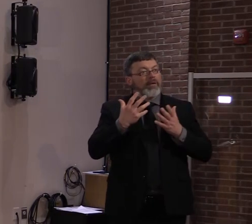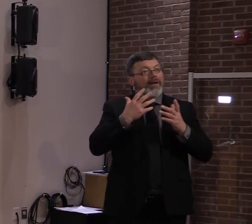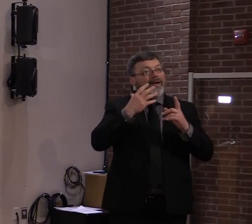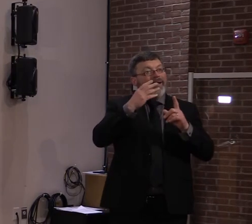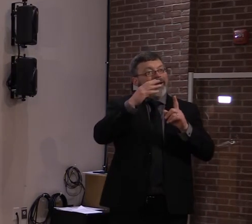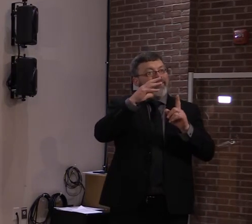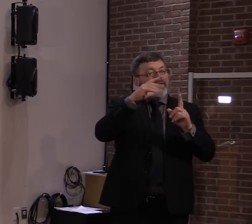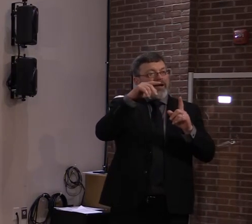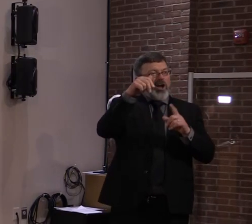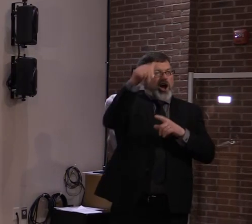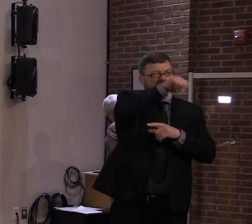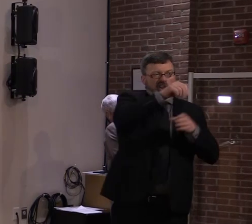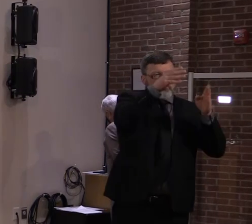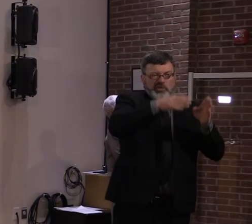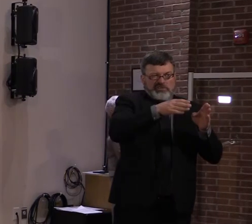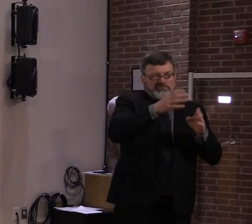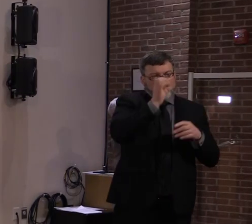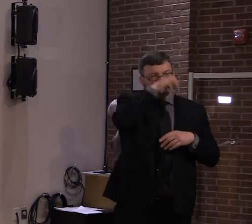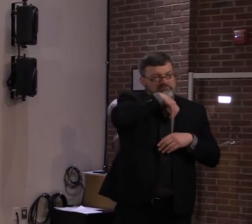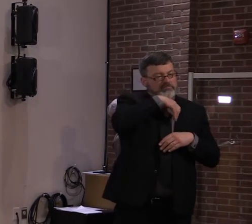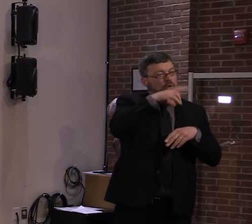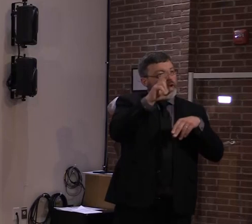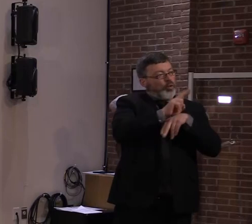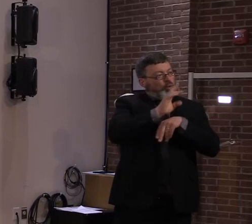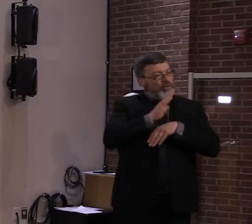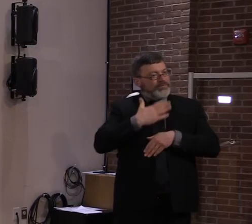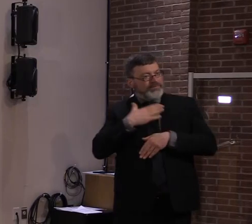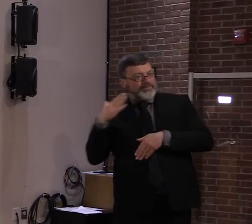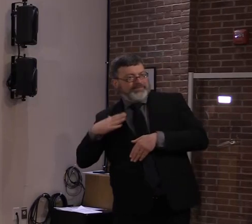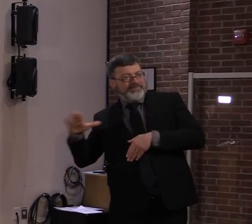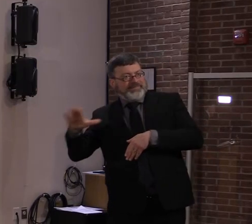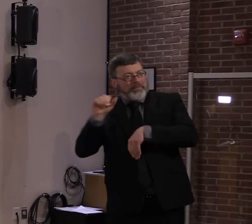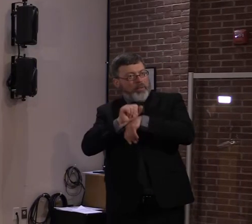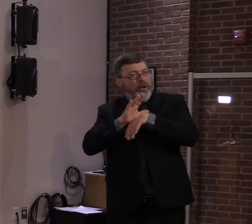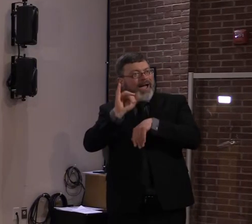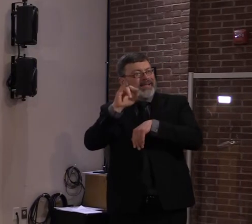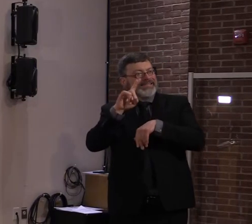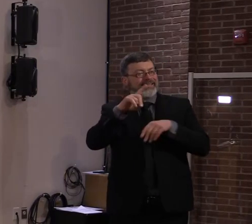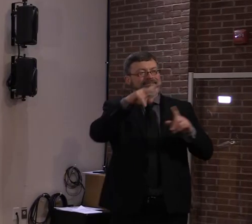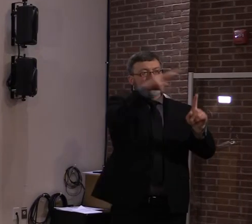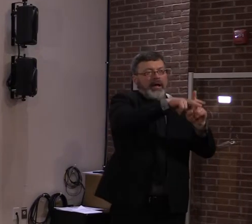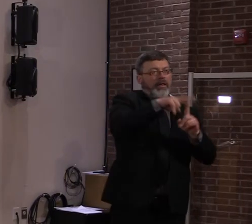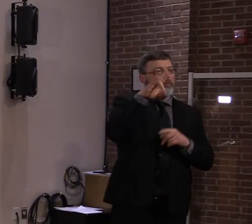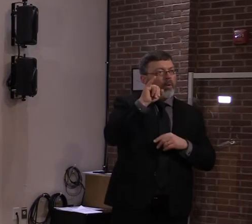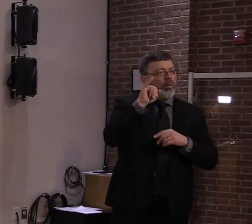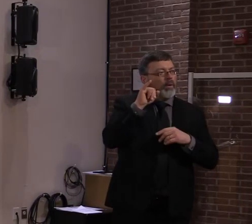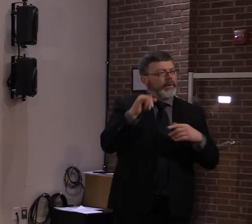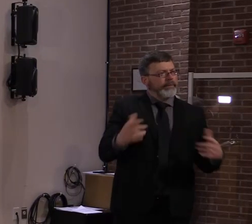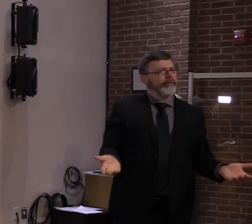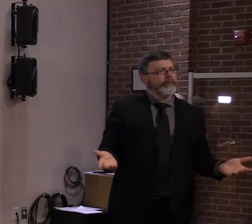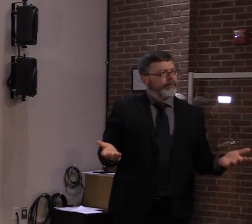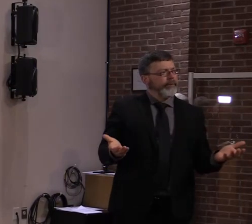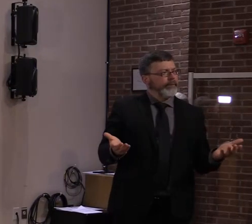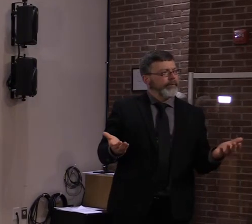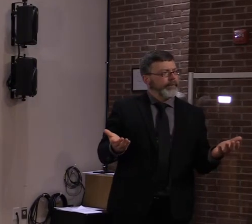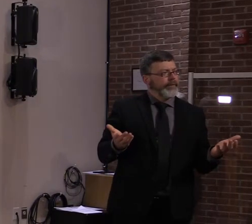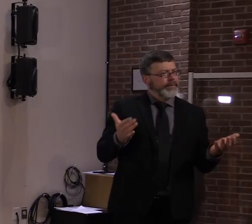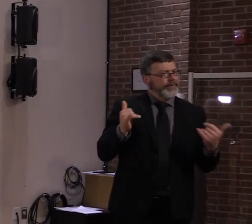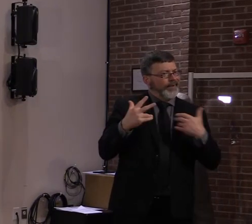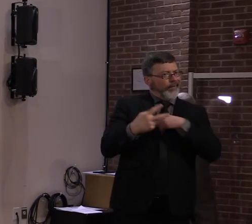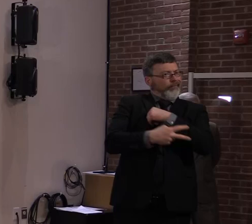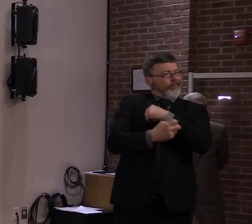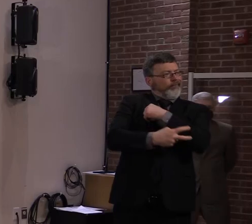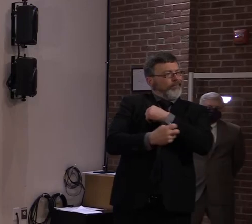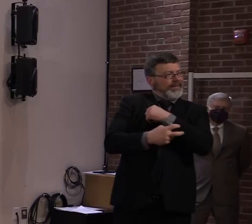a full benefit check was issued and, in fact, received before even the dispute deadline. First off,